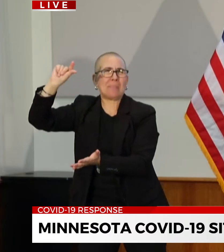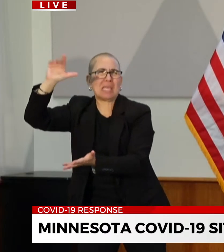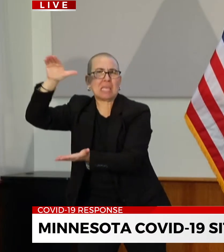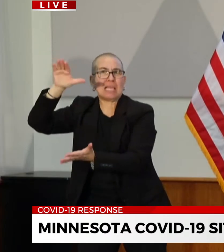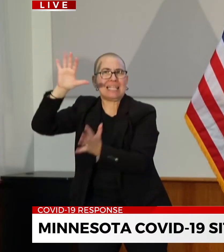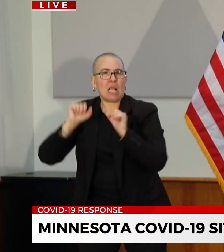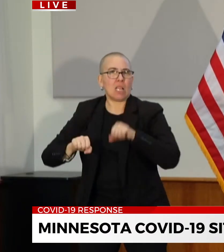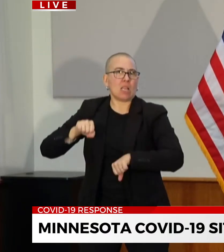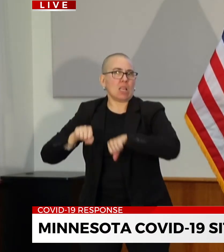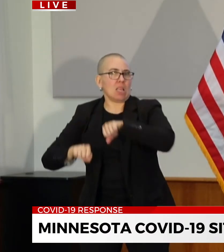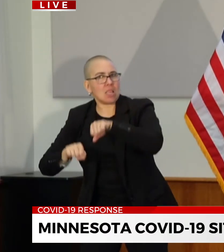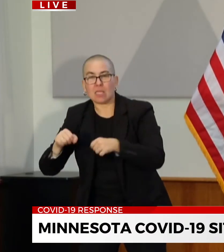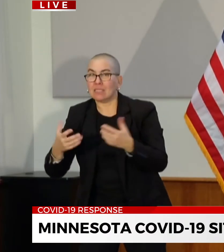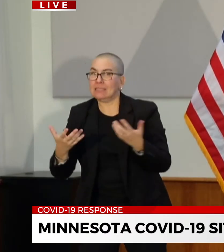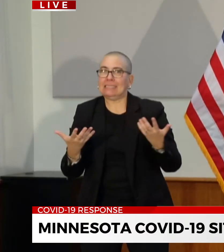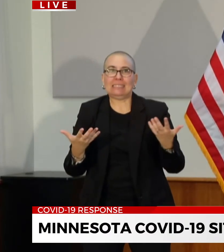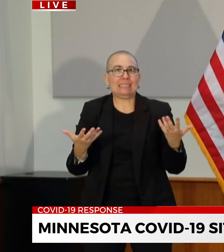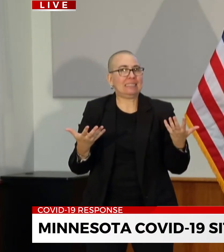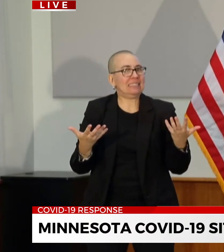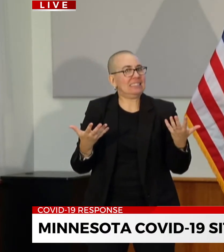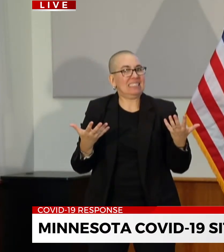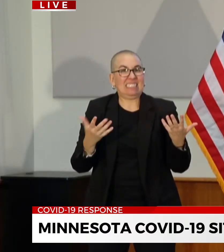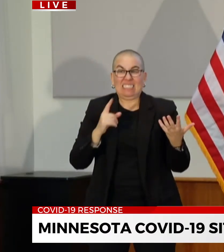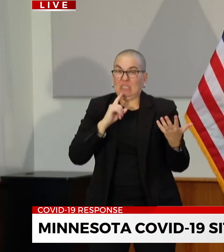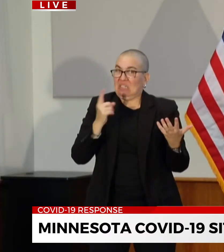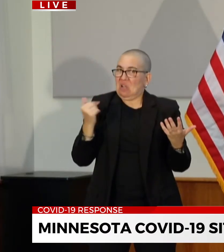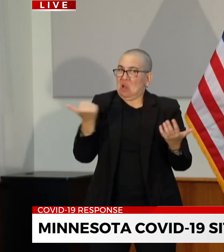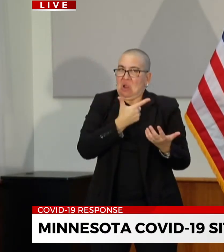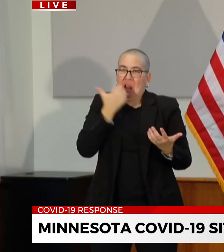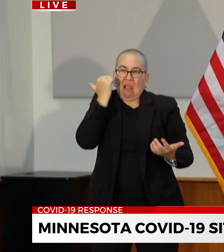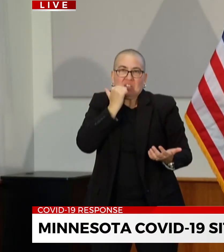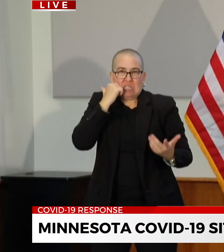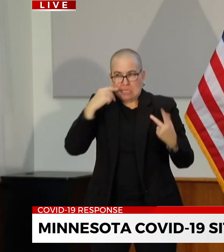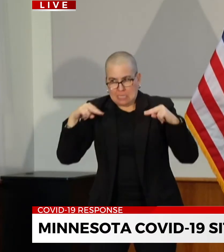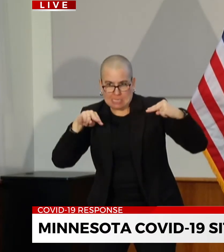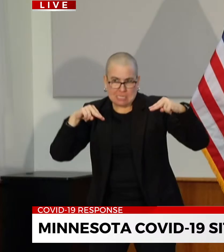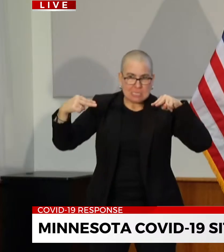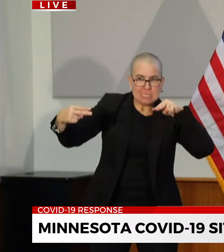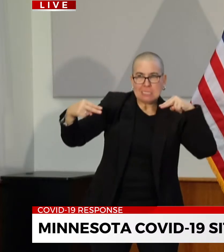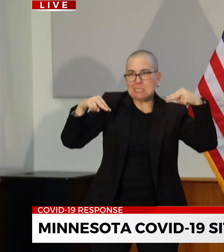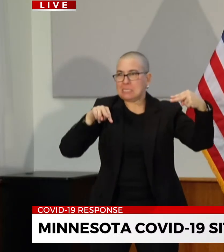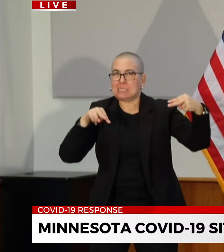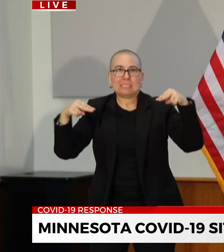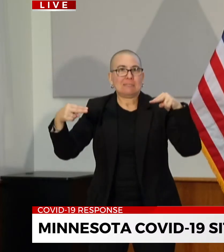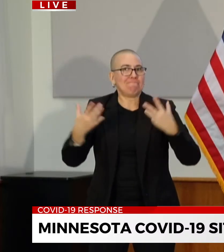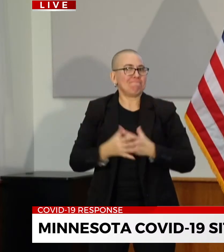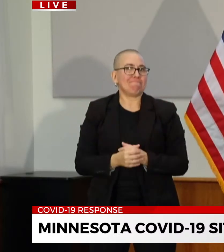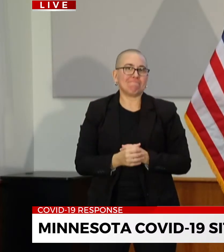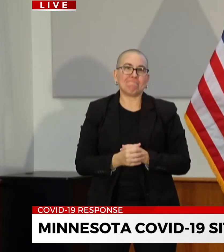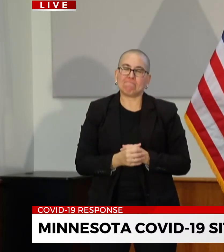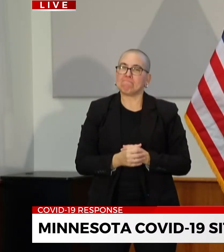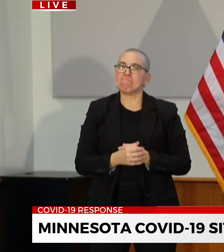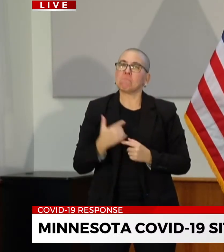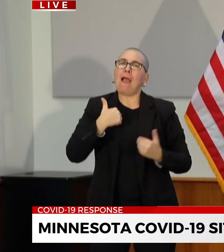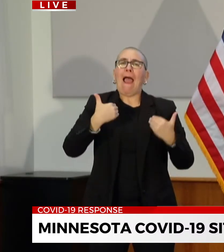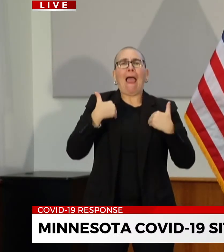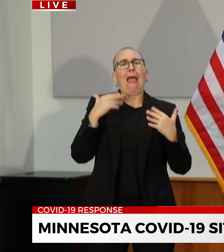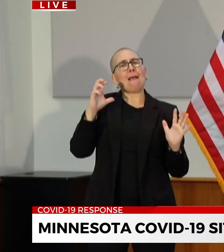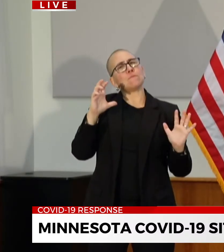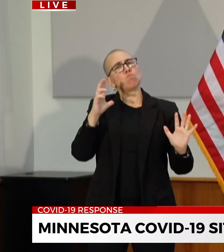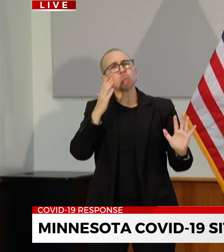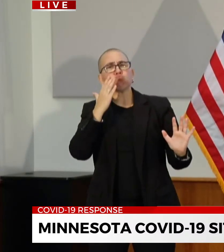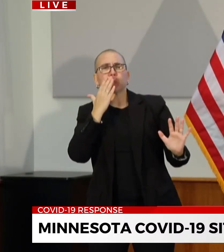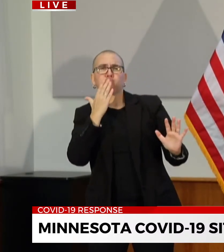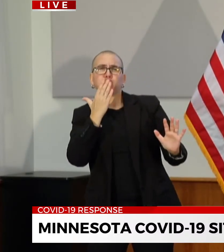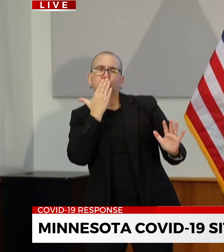all active points of discussion. We do again expect that the pressure on the hospitals will